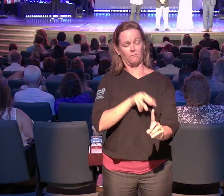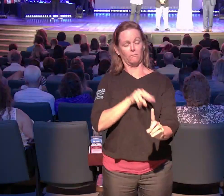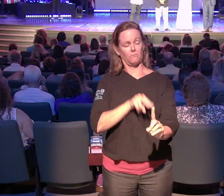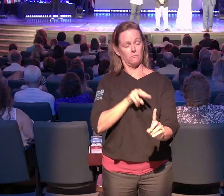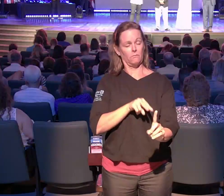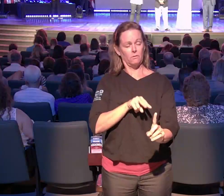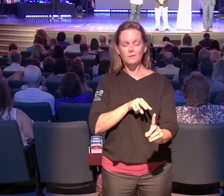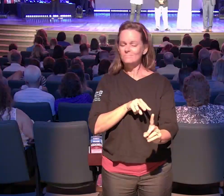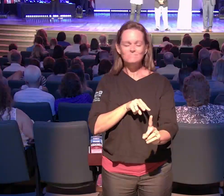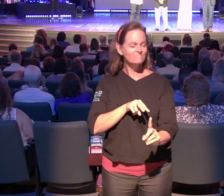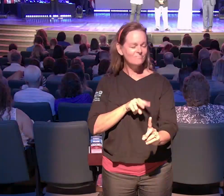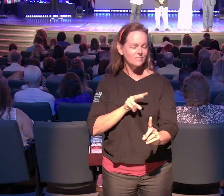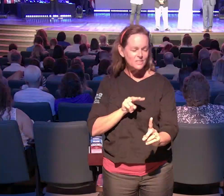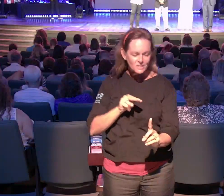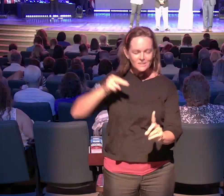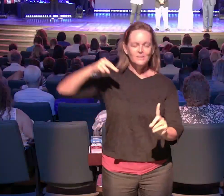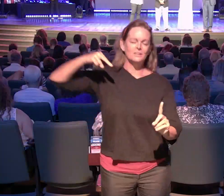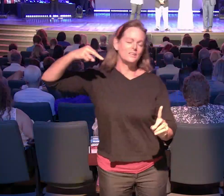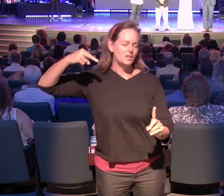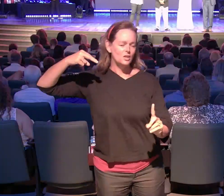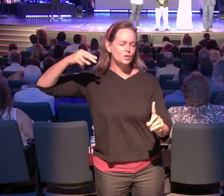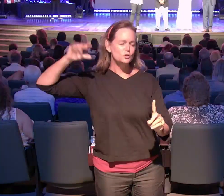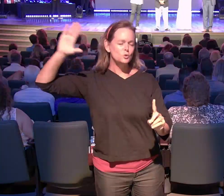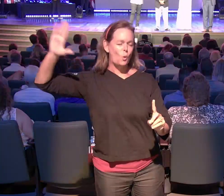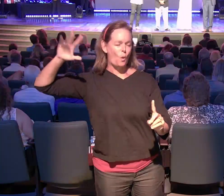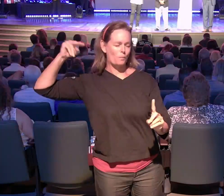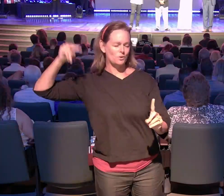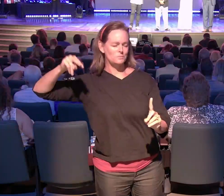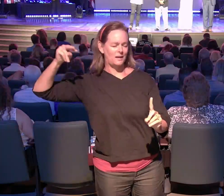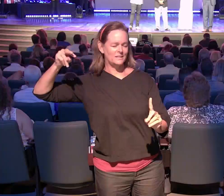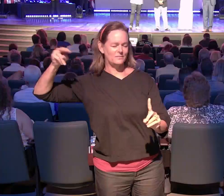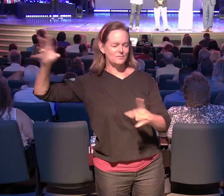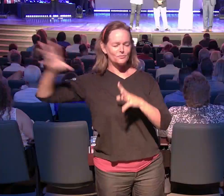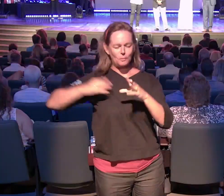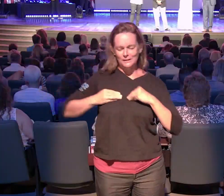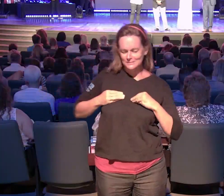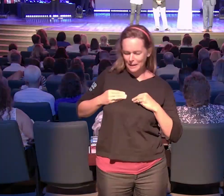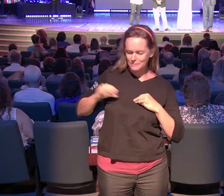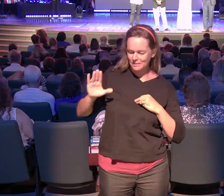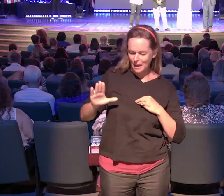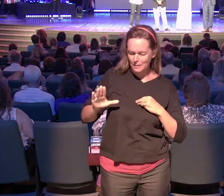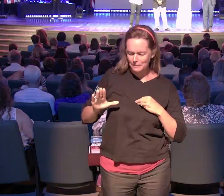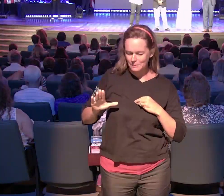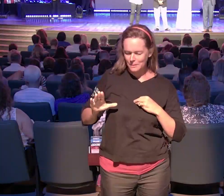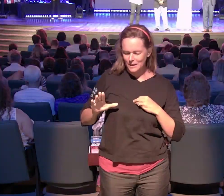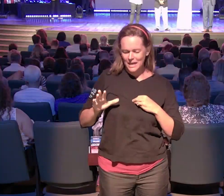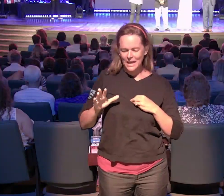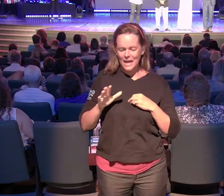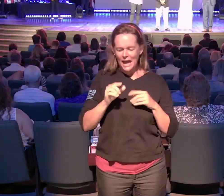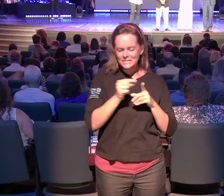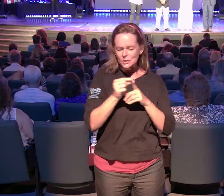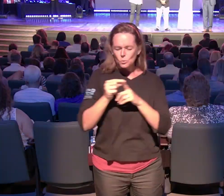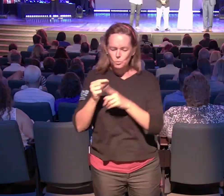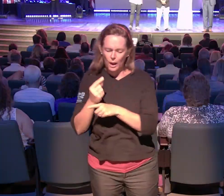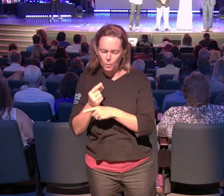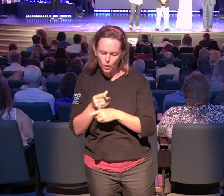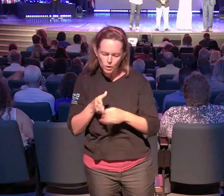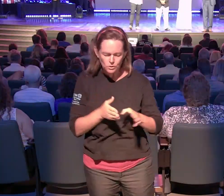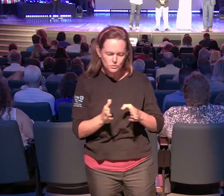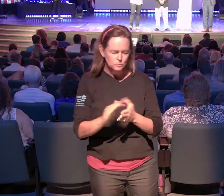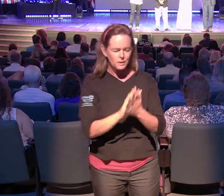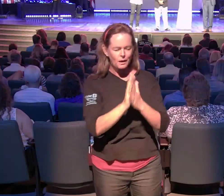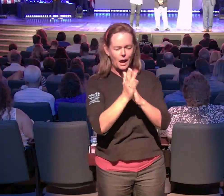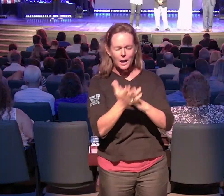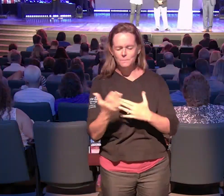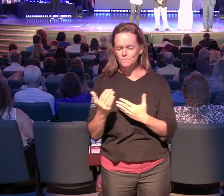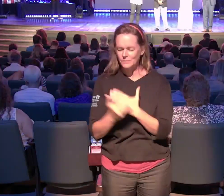would give us your ears, that we would hear their hearts and not their hurtful words. I pray, God, that you would help us to be your hands